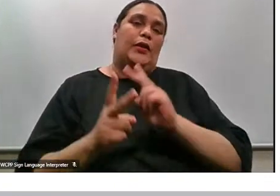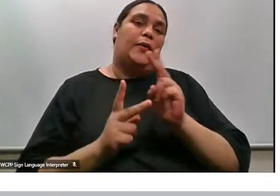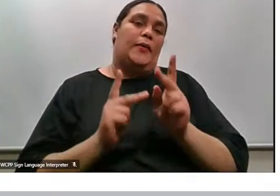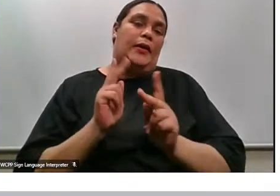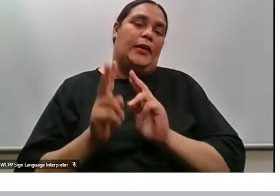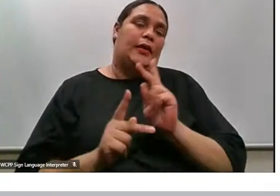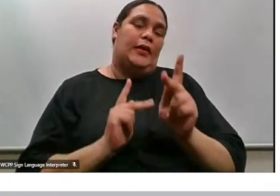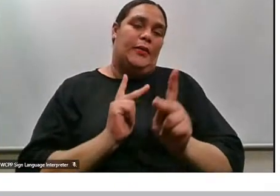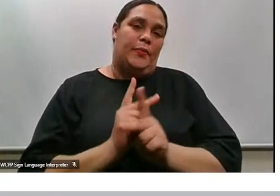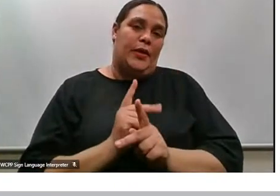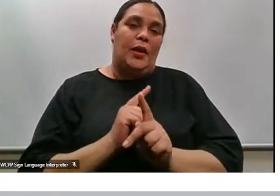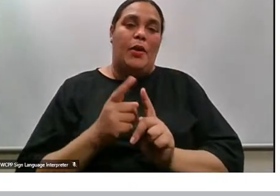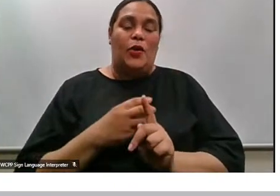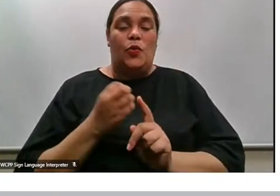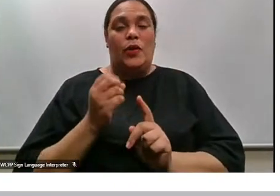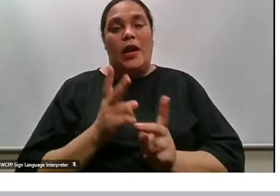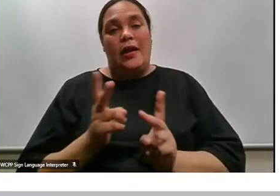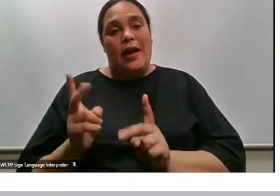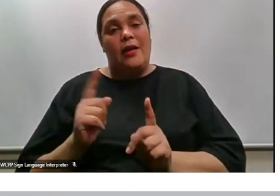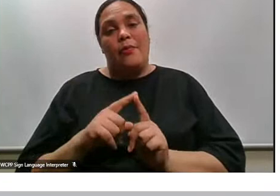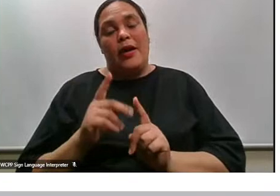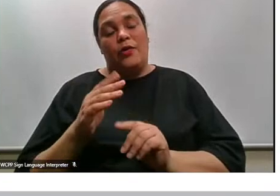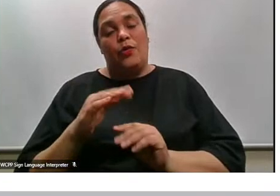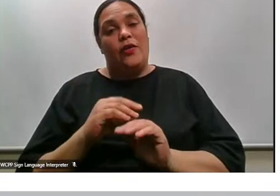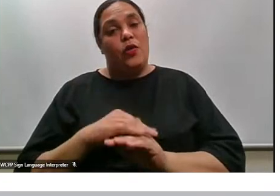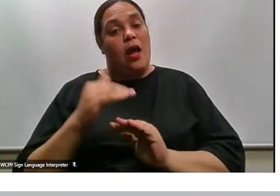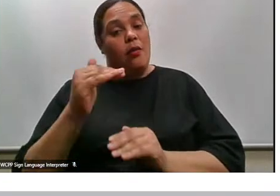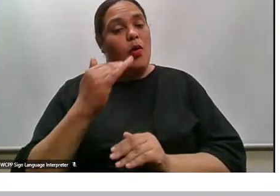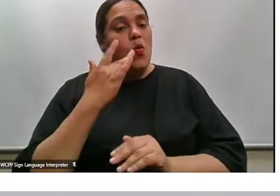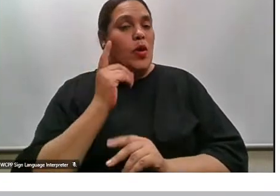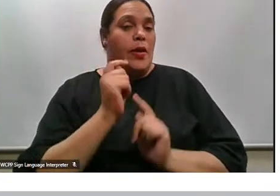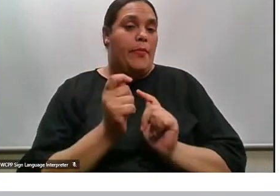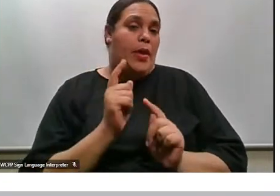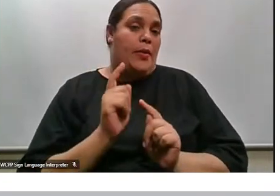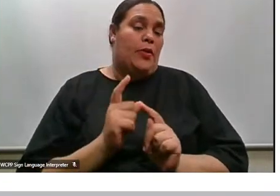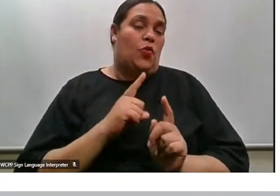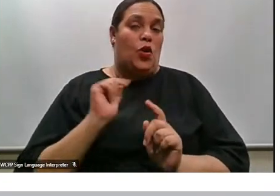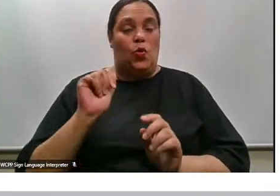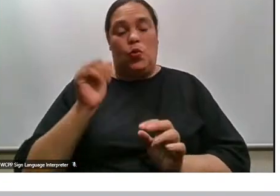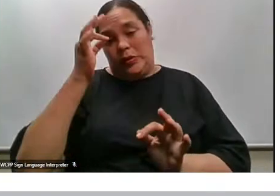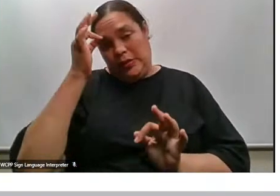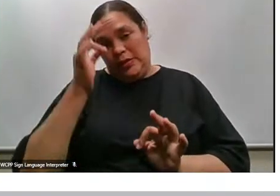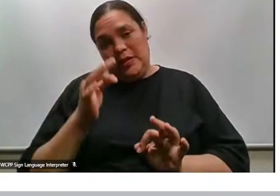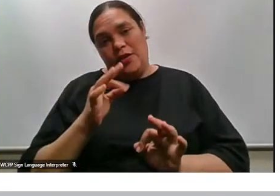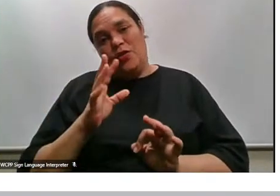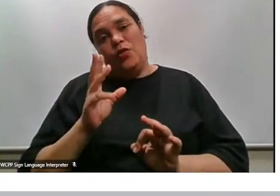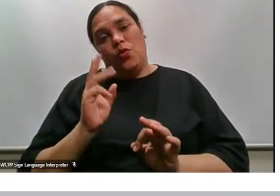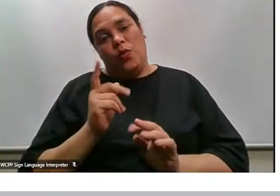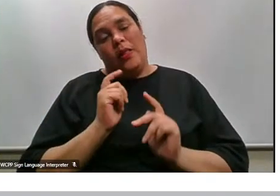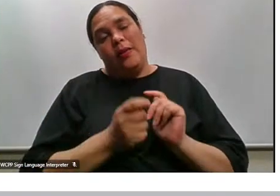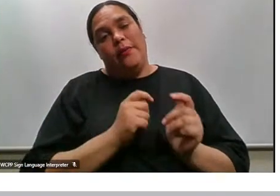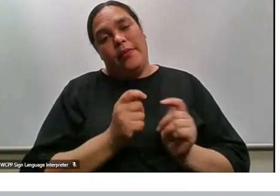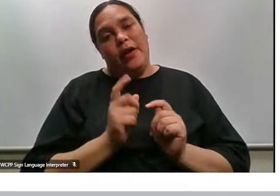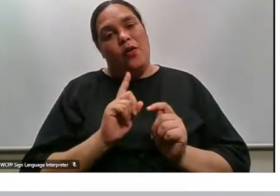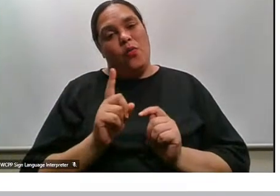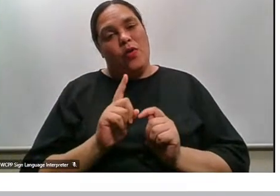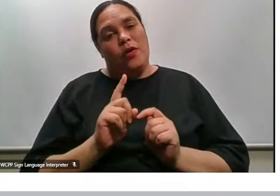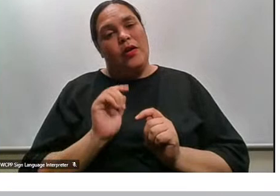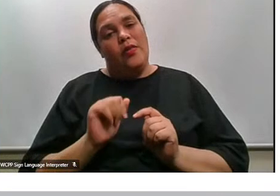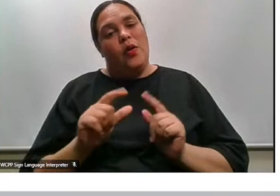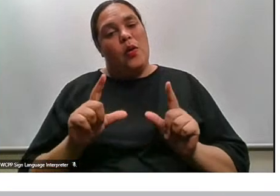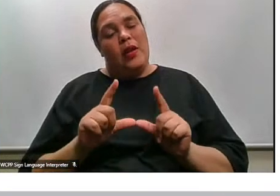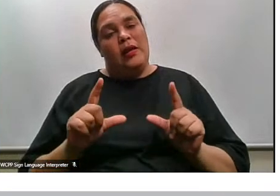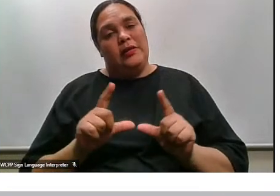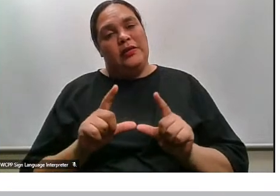we'll provide you a period on which you pay that fine because we've decided you shall retain the